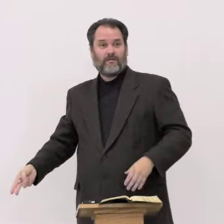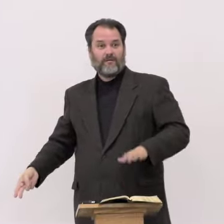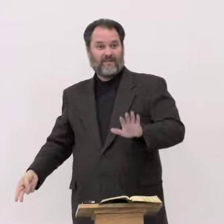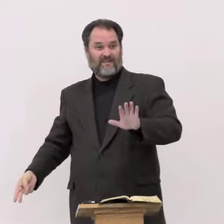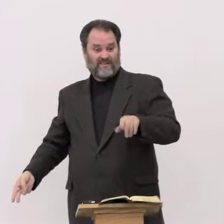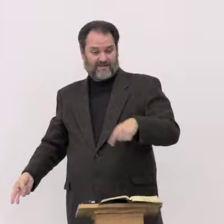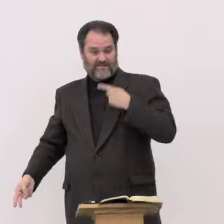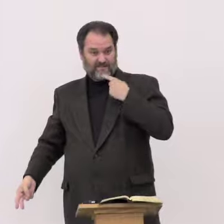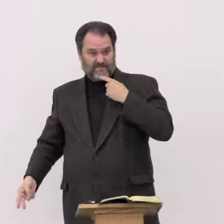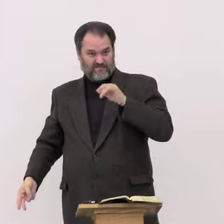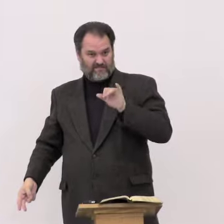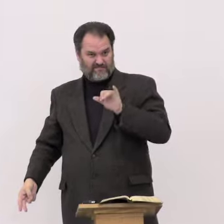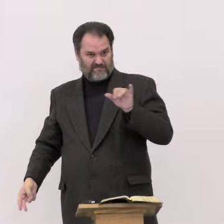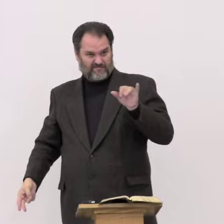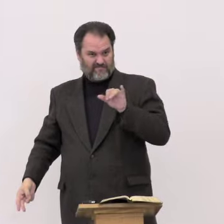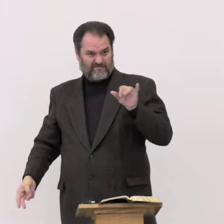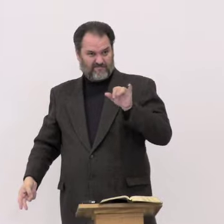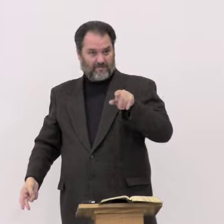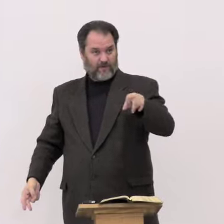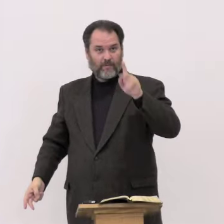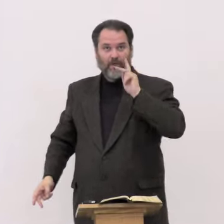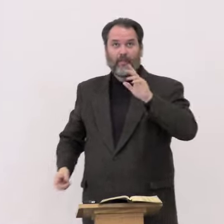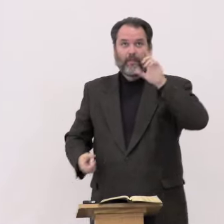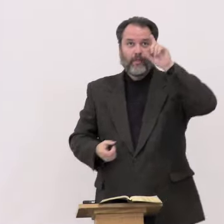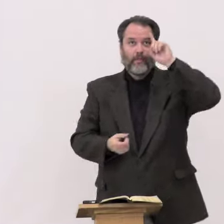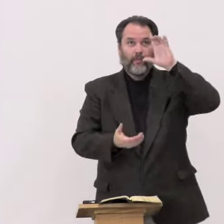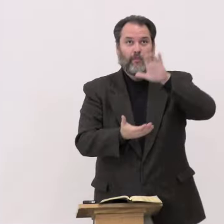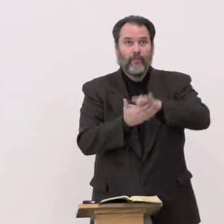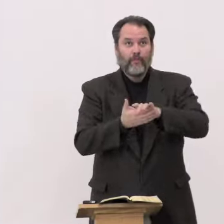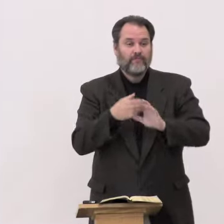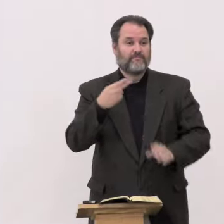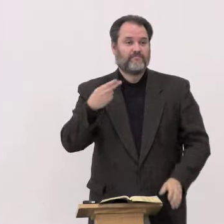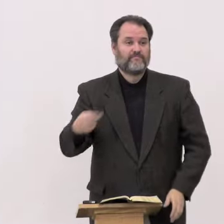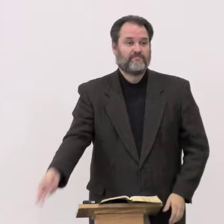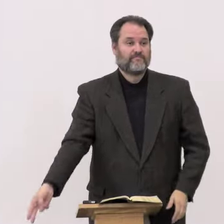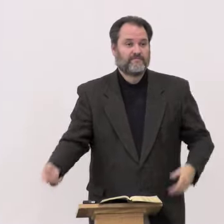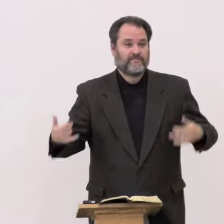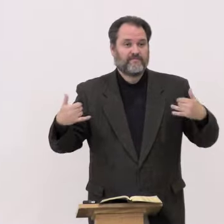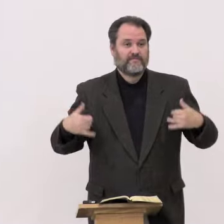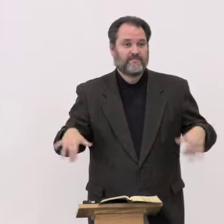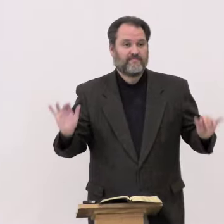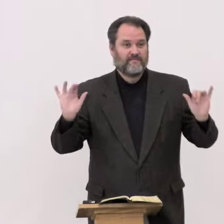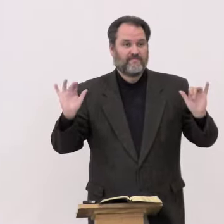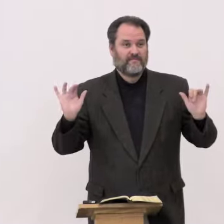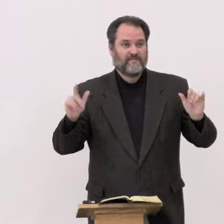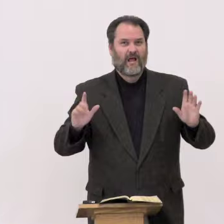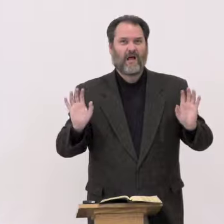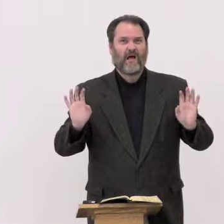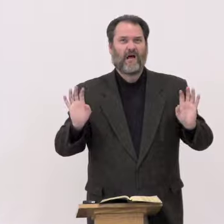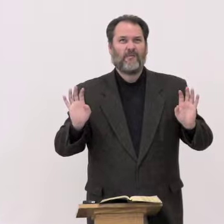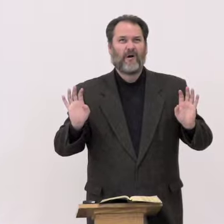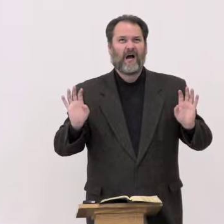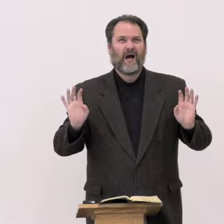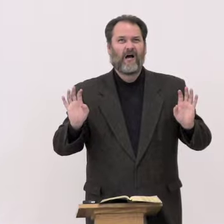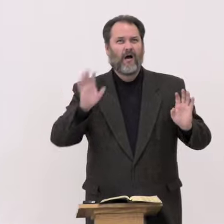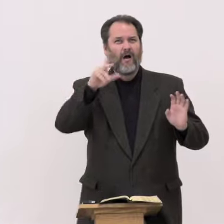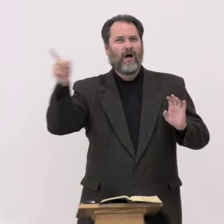Where I'm gonna go to hell. But also, the people that believed me would go to hell as well, I